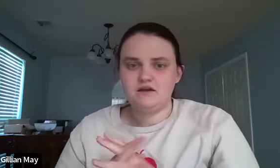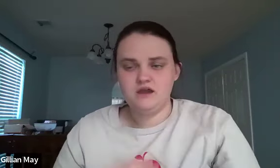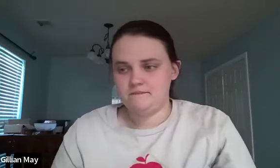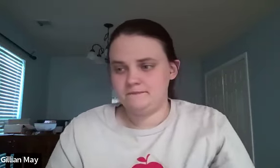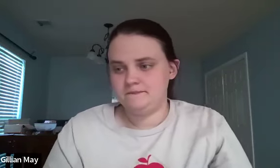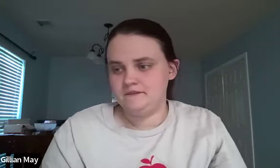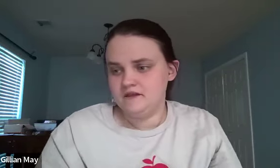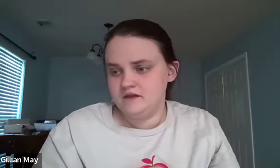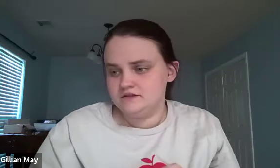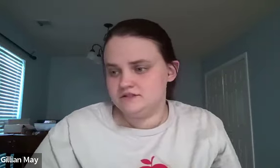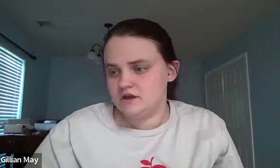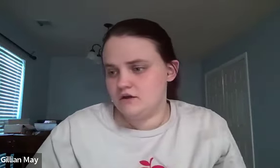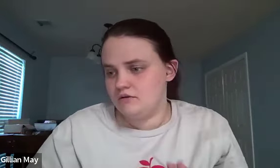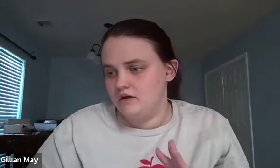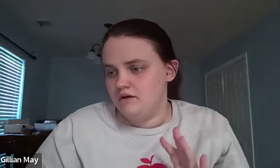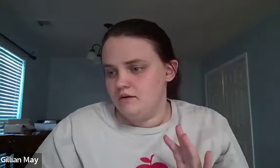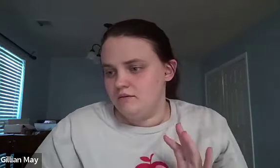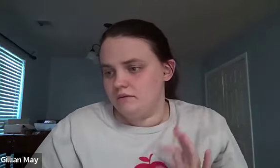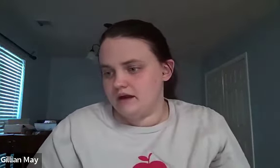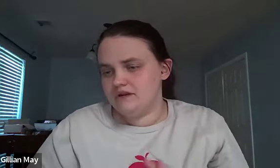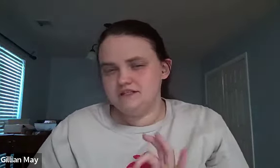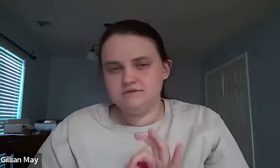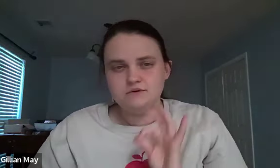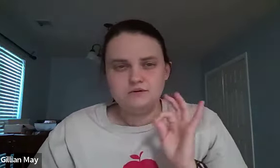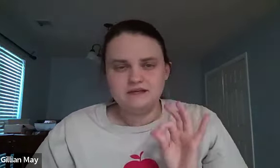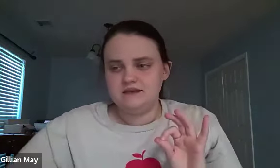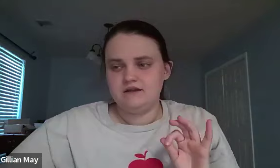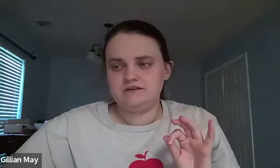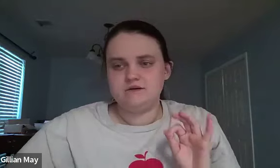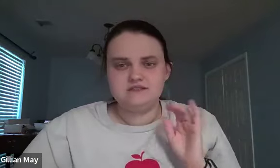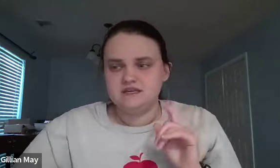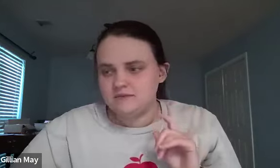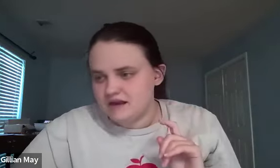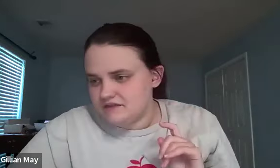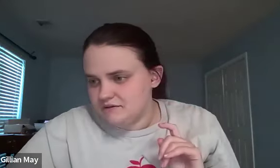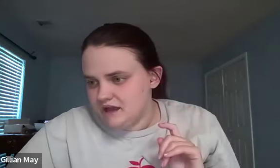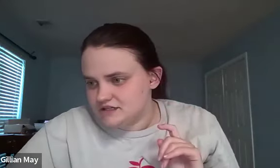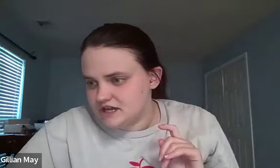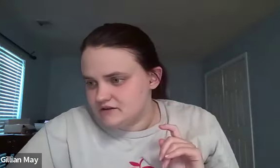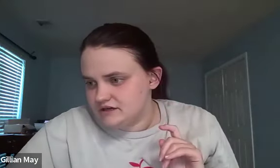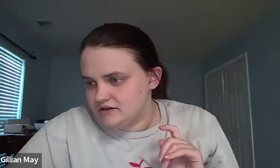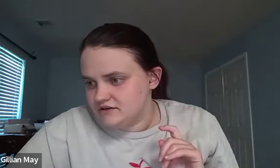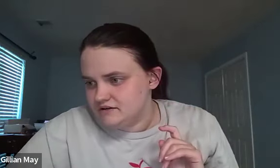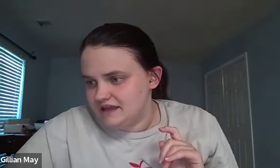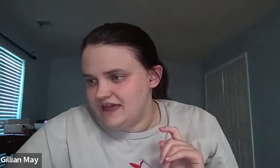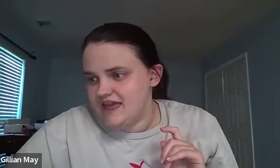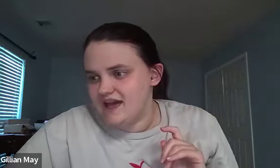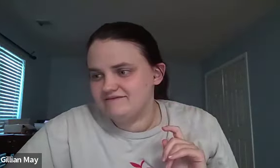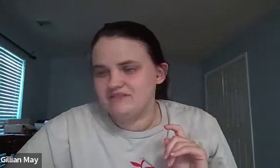Okay. So what I'm going to do real quick now, because I was thinking about it, and I think we actually have it on here. Yeah, I thought I